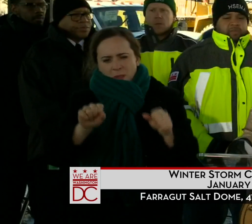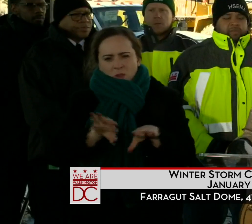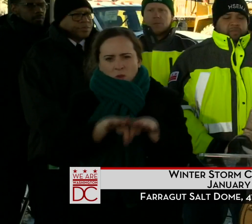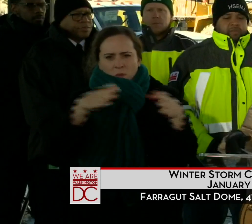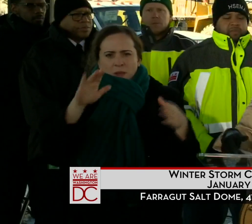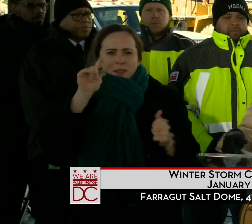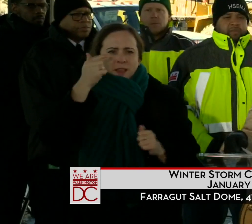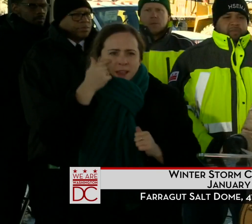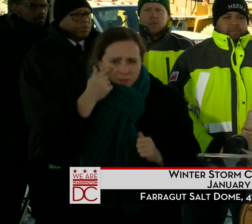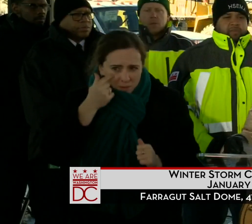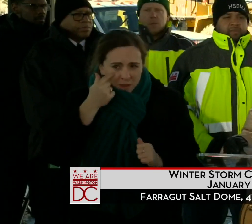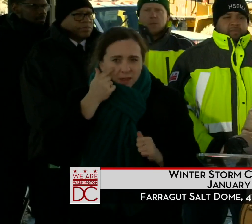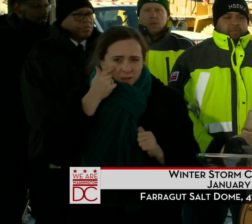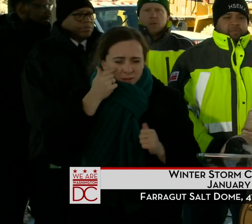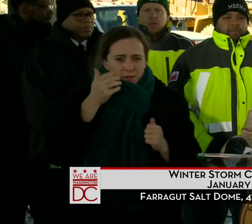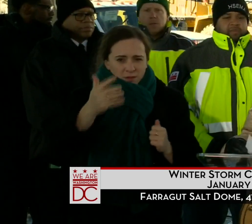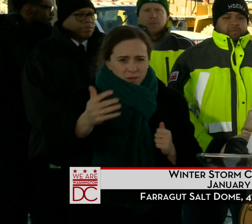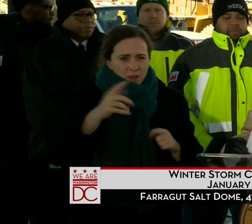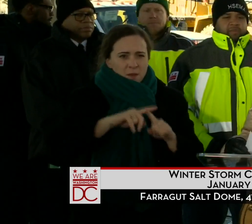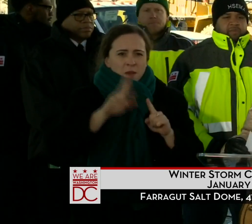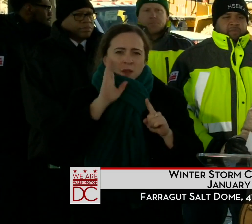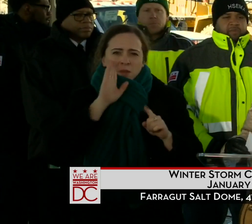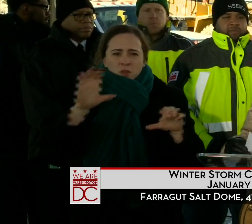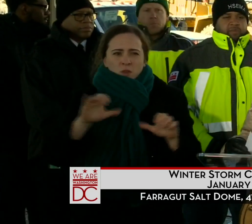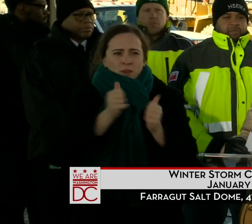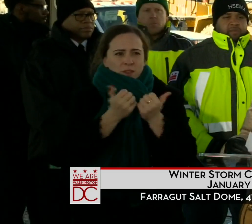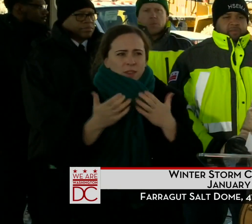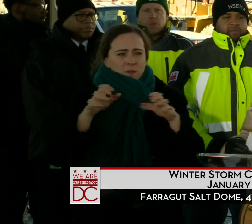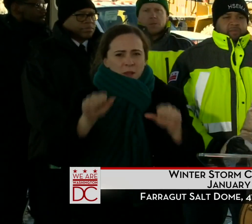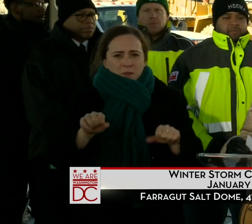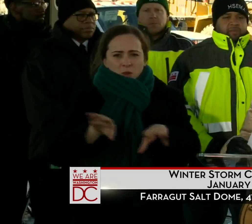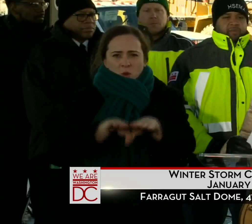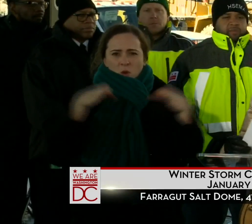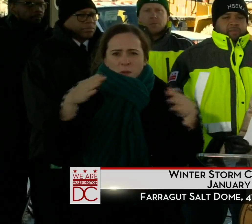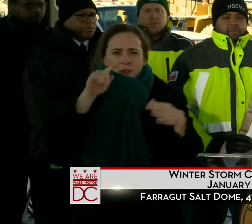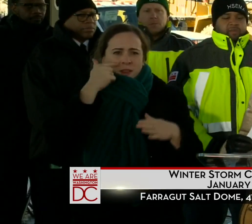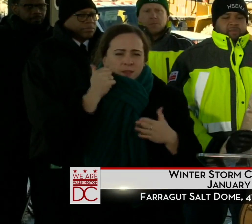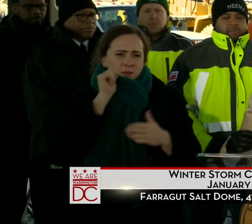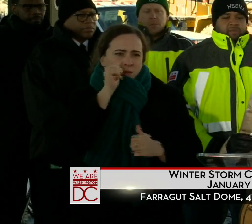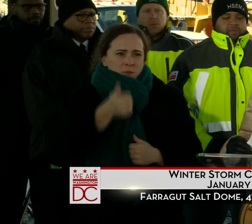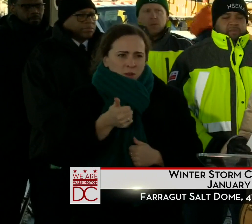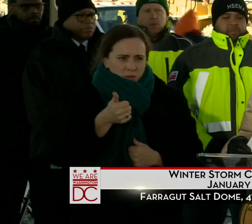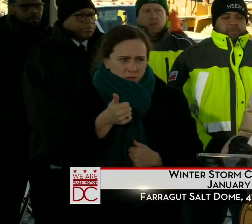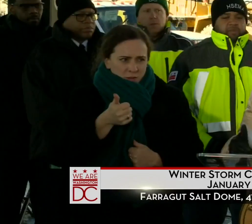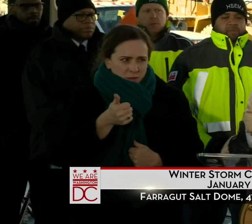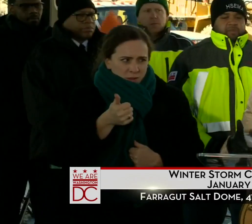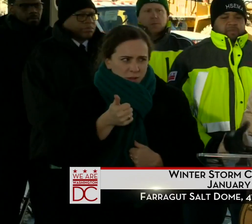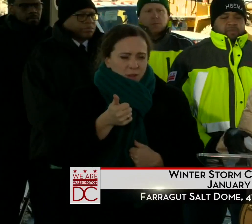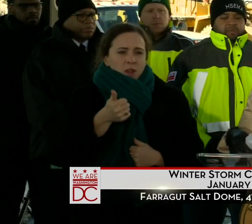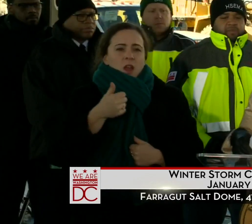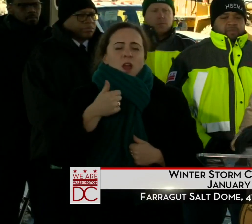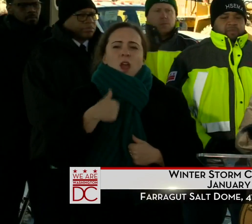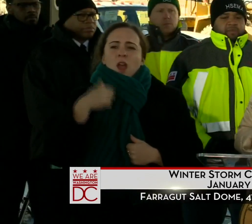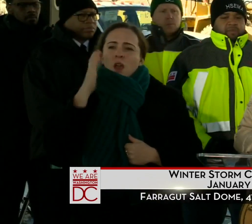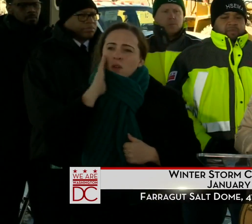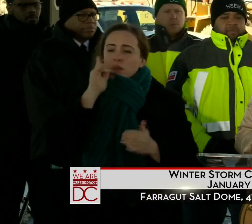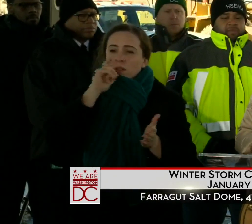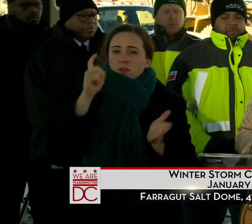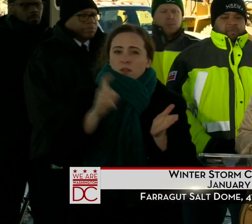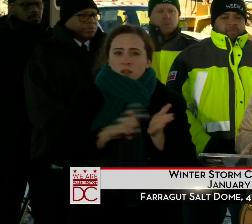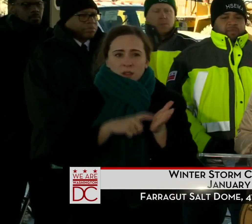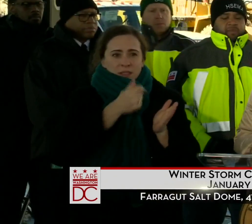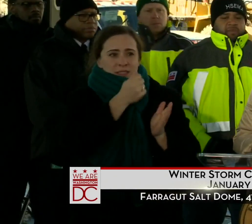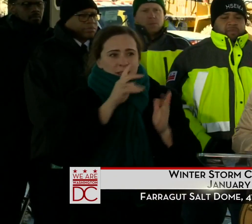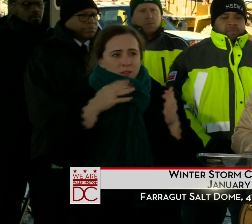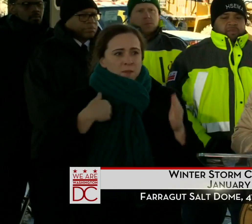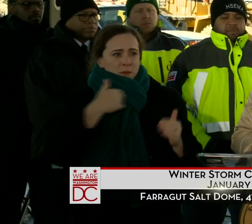our government, but we're going to do everything possible to get our government open tomorrow. So with that, let me acknowledge a number